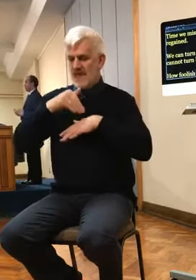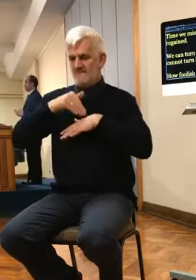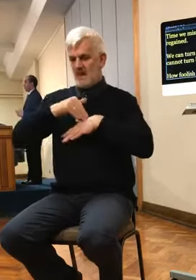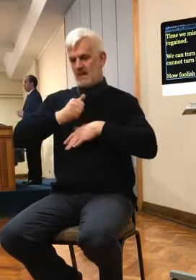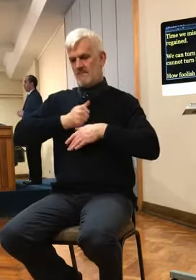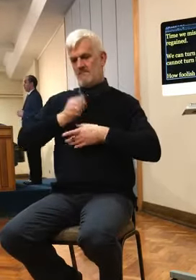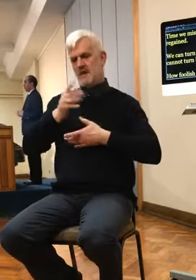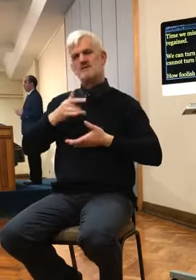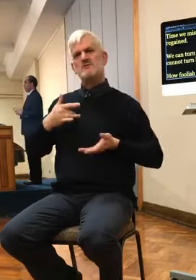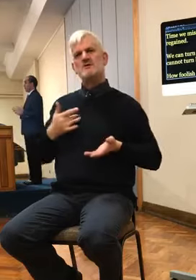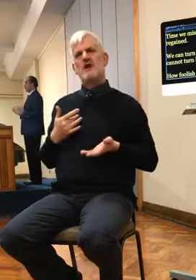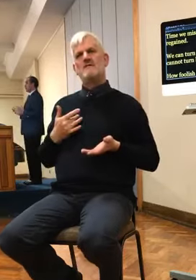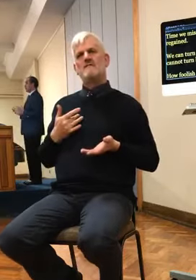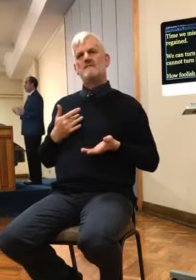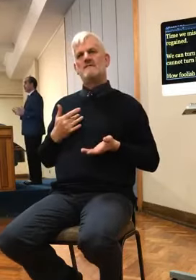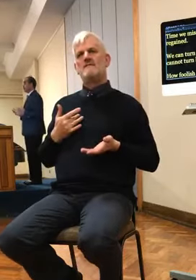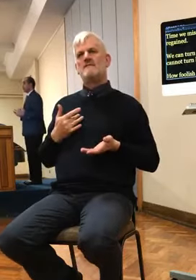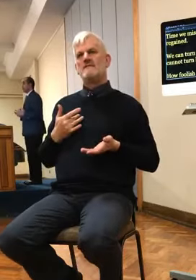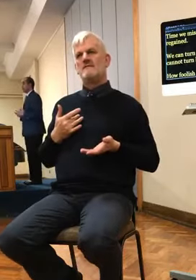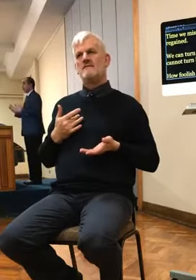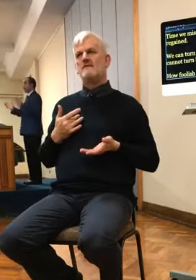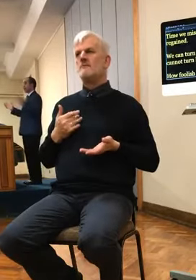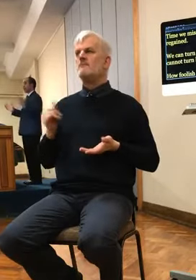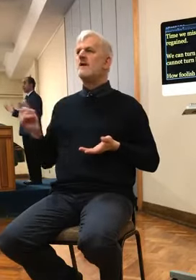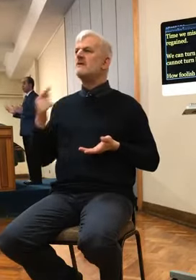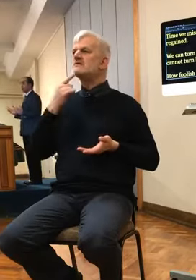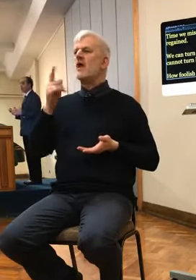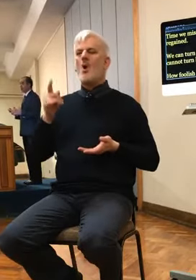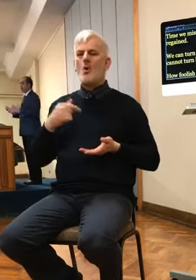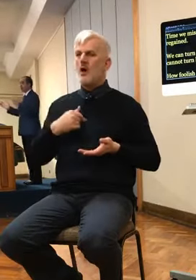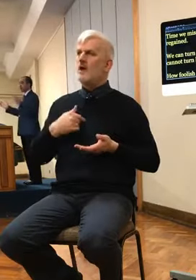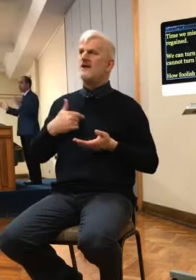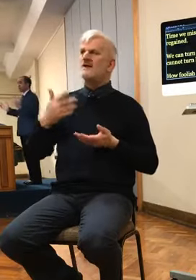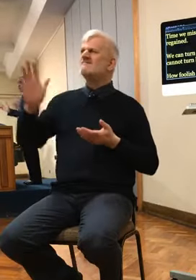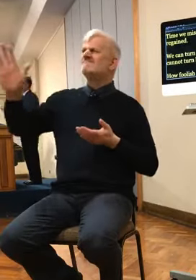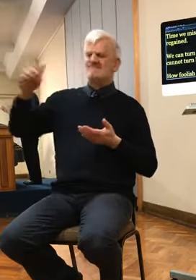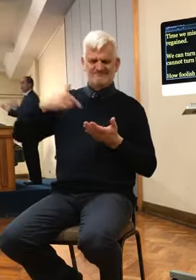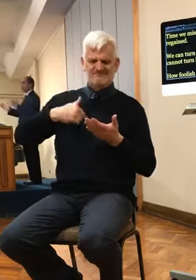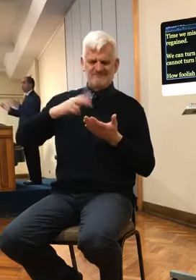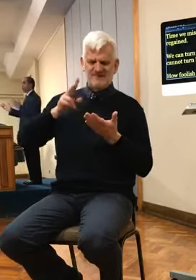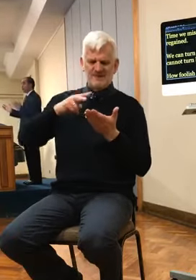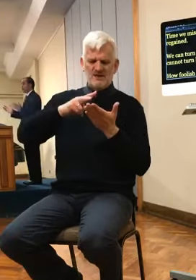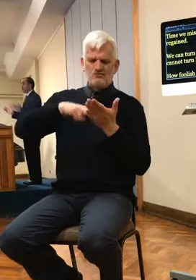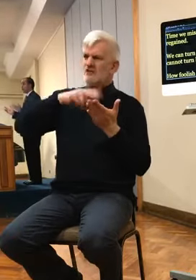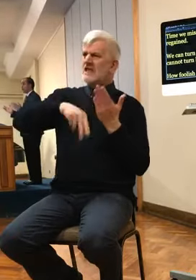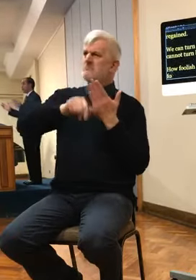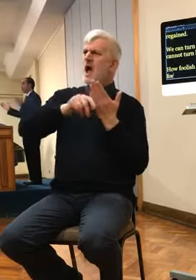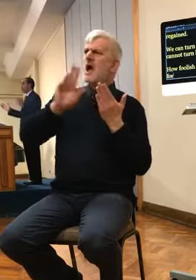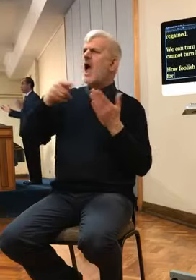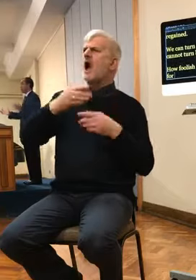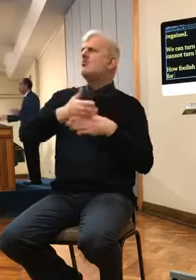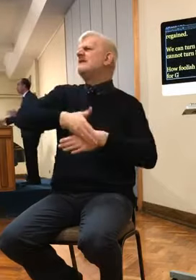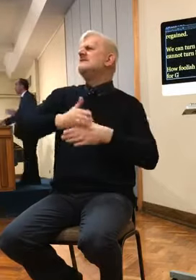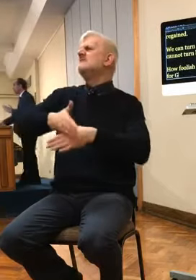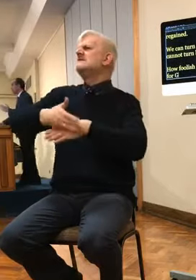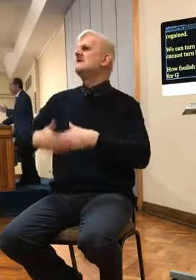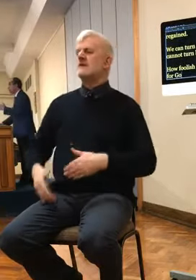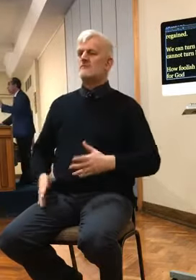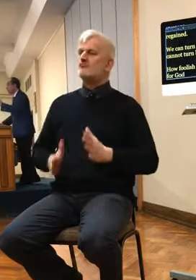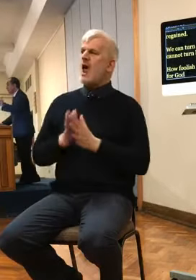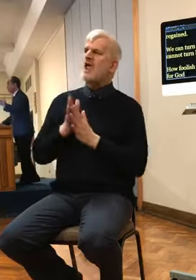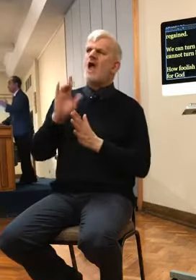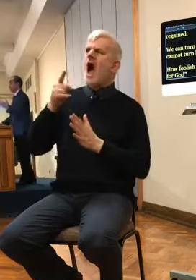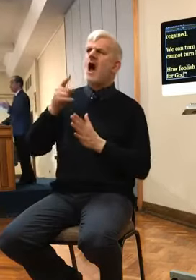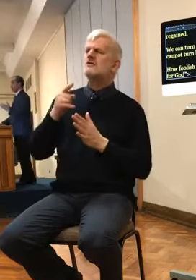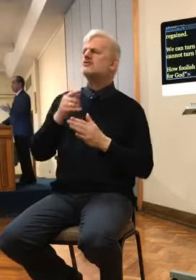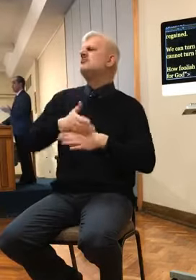busy. I haven't read the Bible. I cannot read the Bible. I'm too busy. I don't pray because I'm too busy. Busy doing